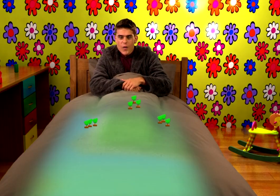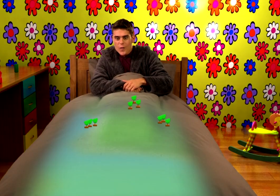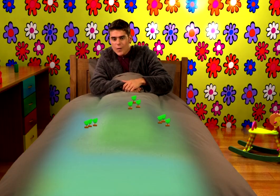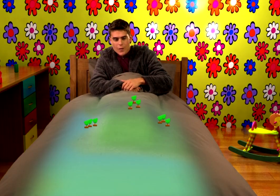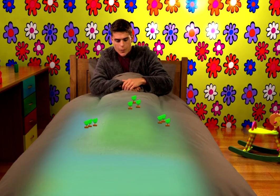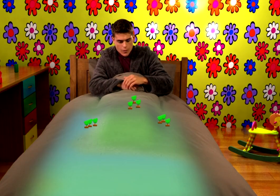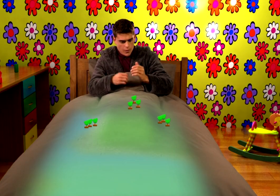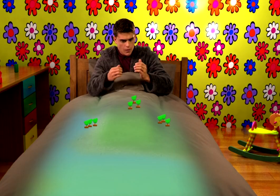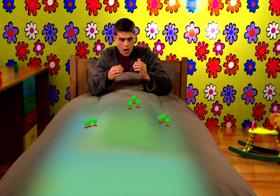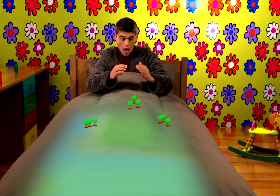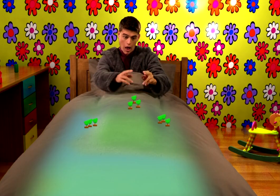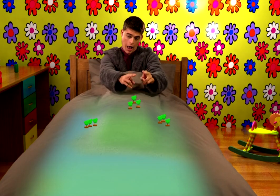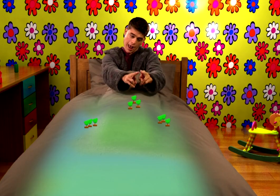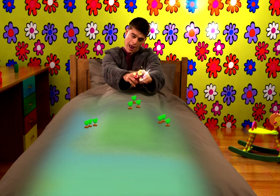Or brought my trees and houses out